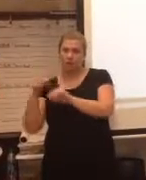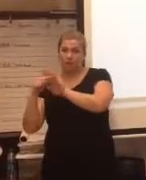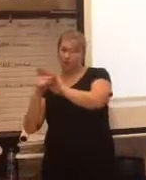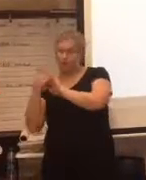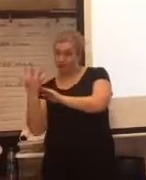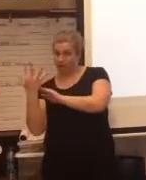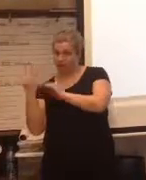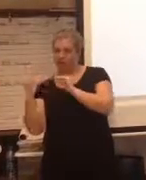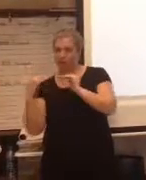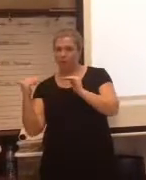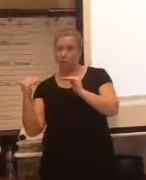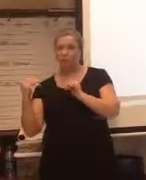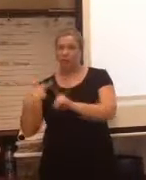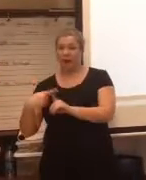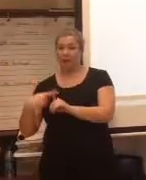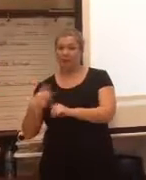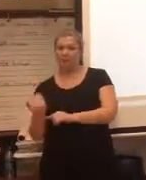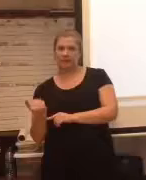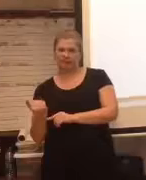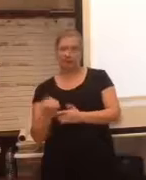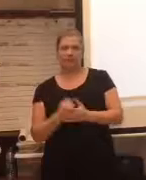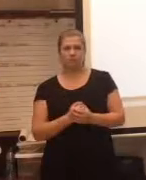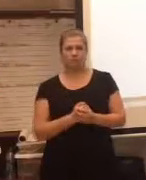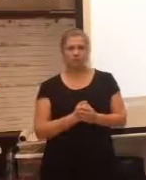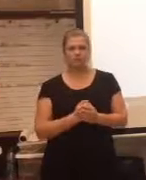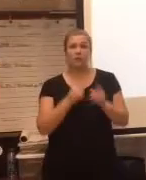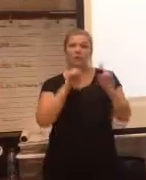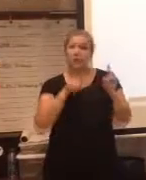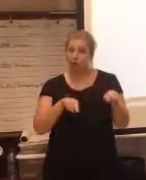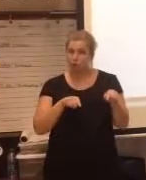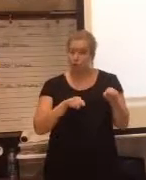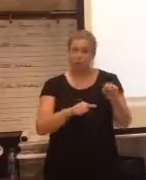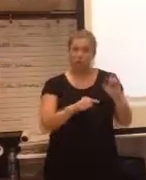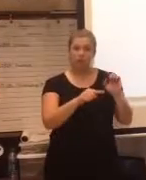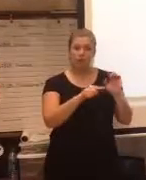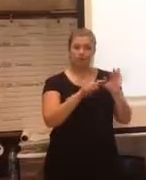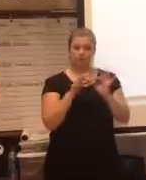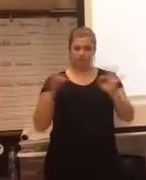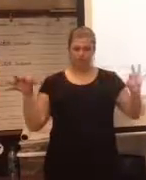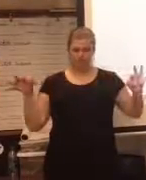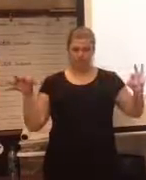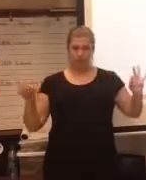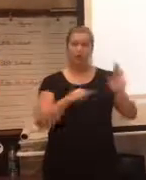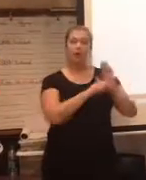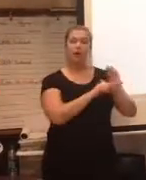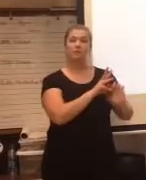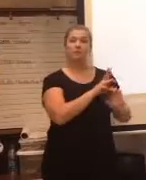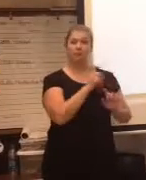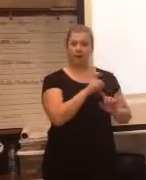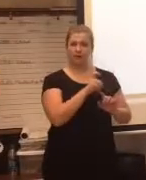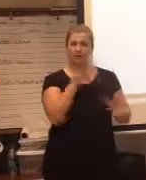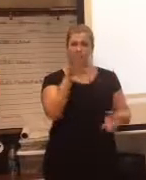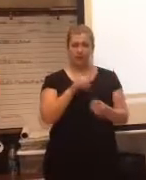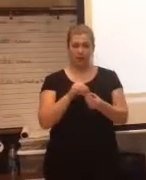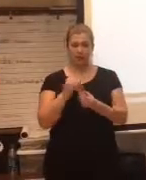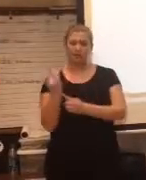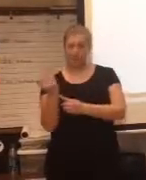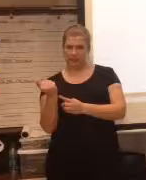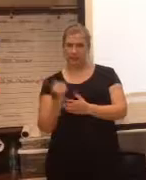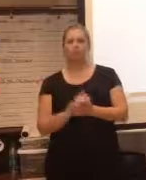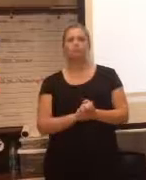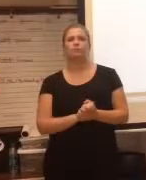5 gives us positive 15. So we end up with the expression negative 6x